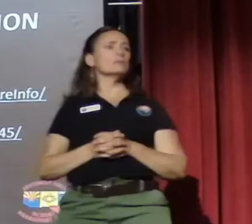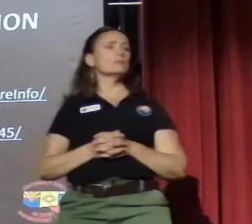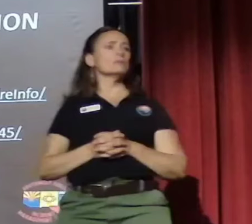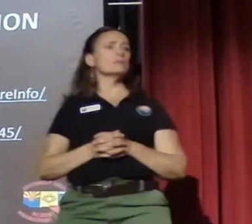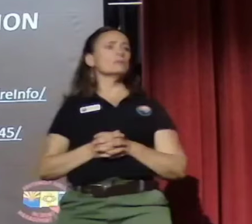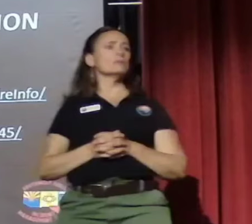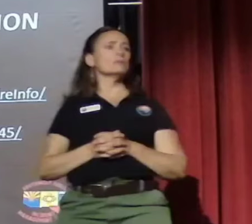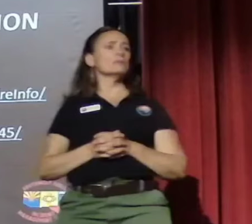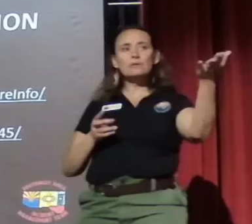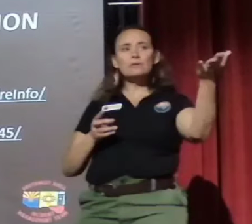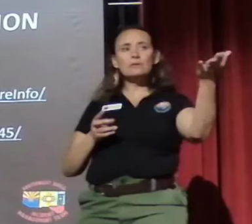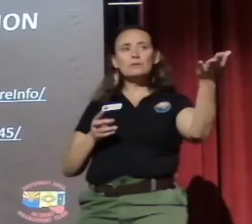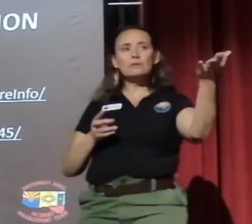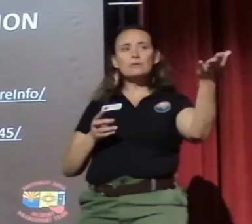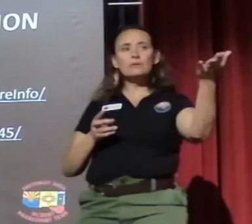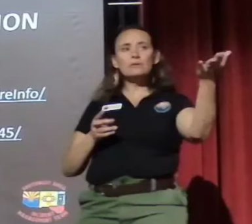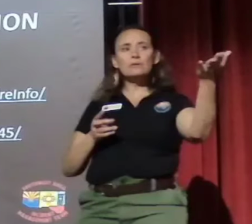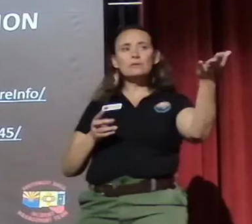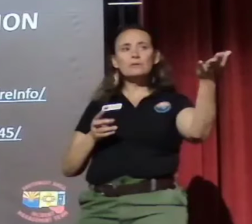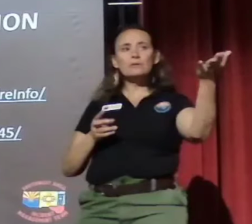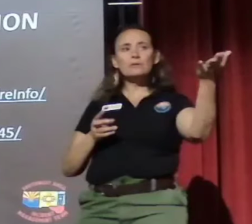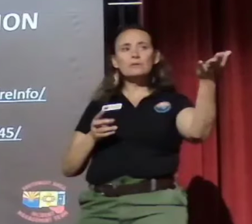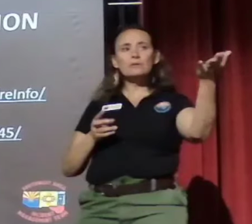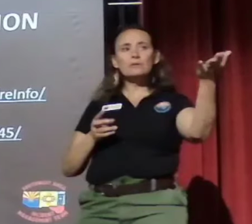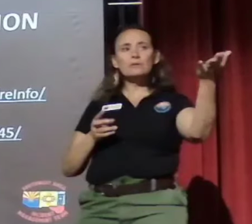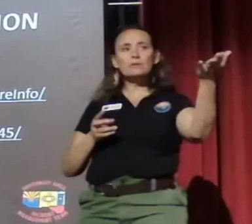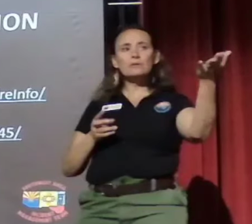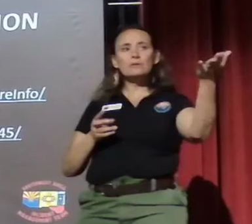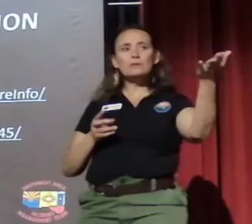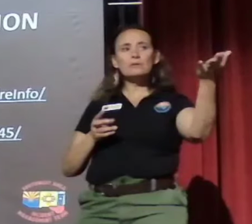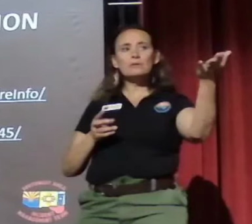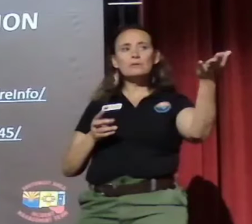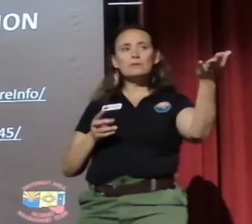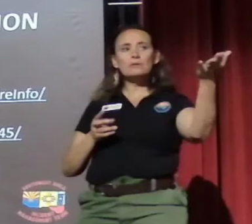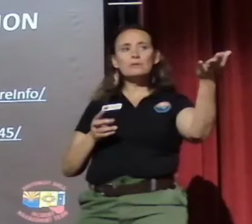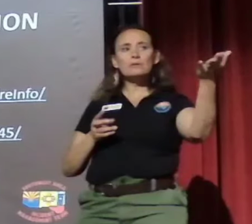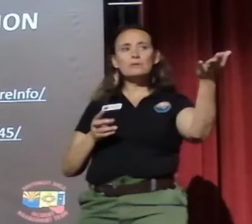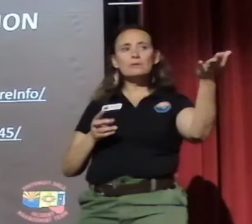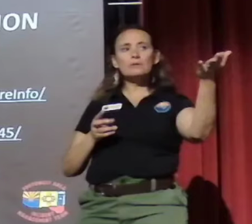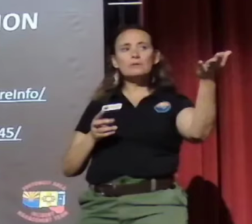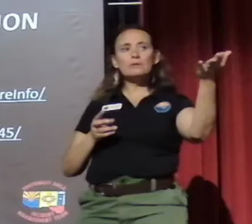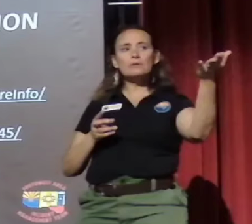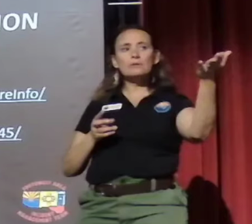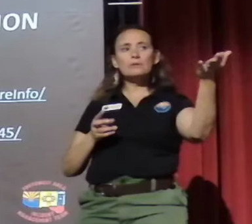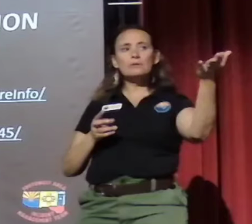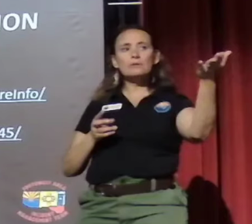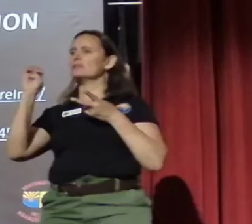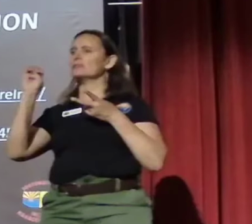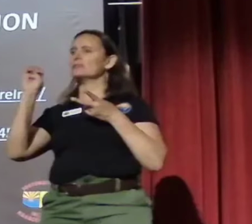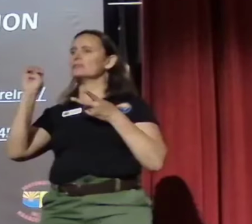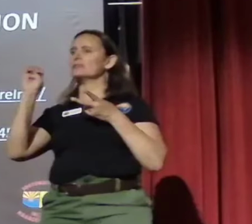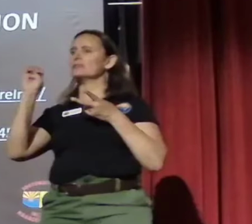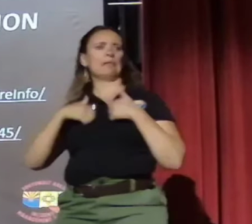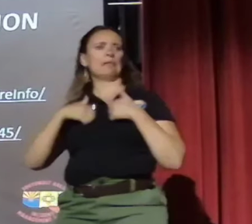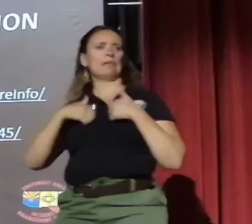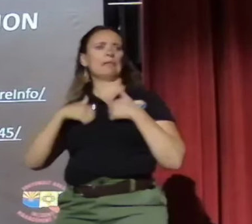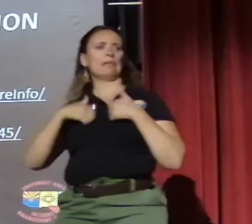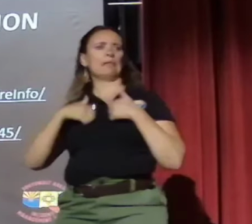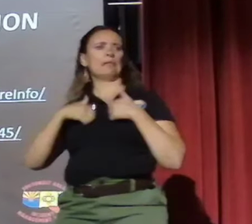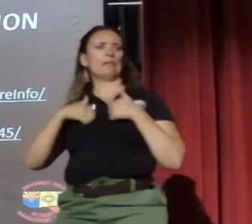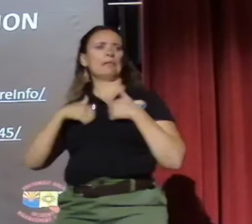You were calling just on behalf of because you're in Strawberry. So they were calling because they are residents of